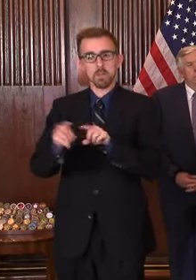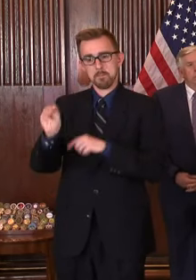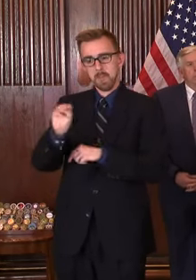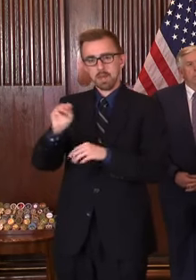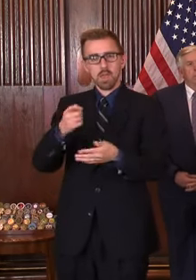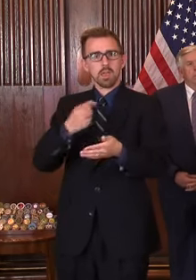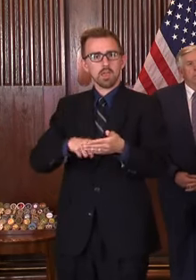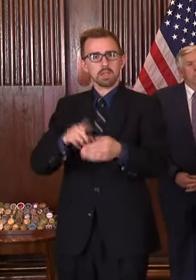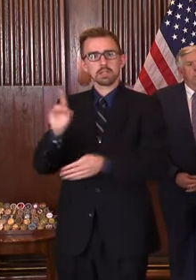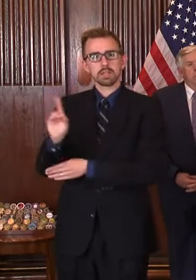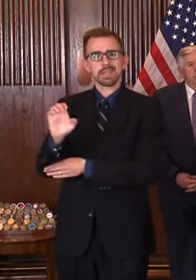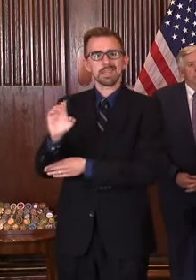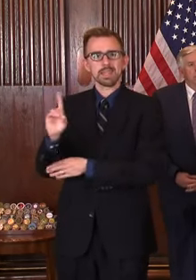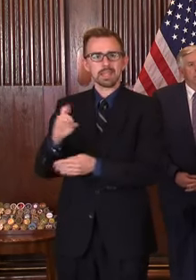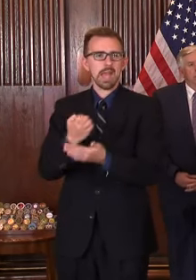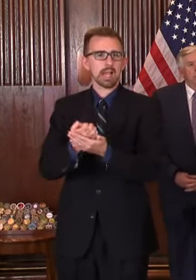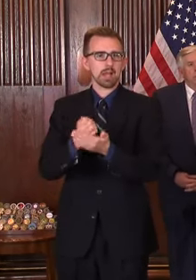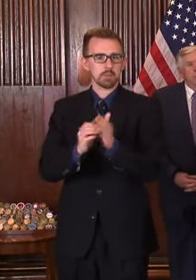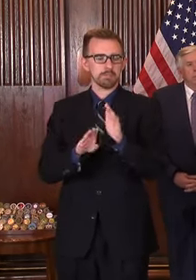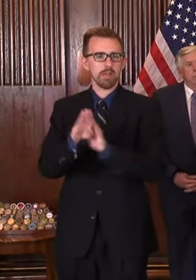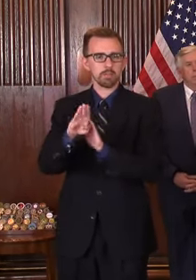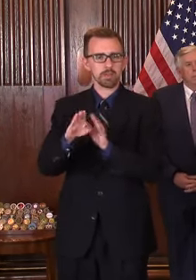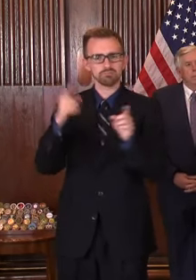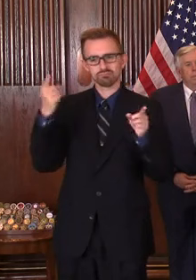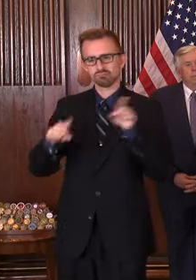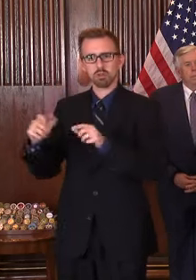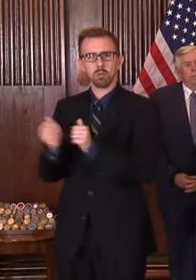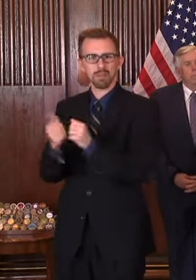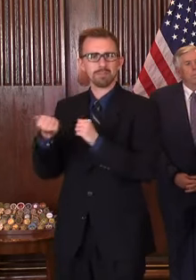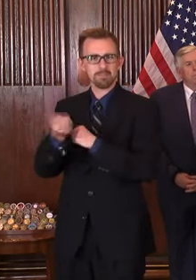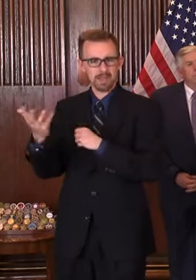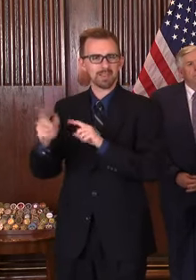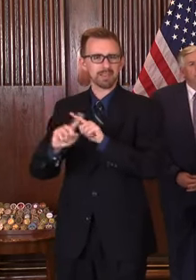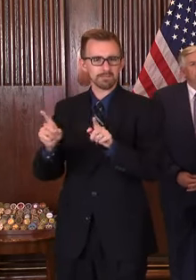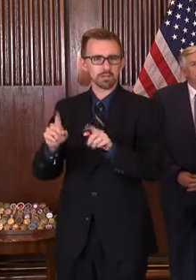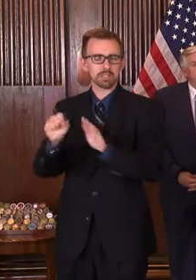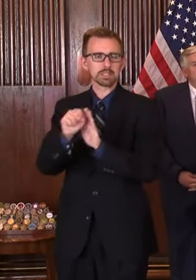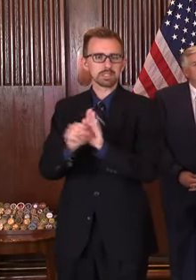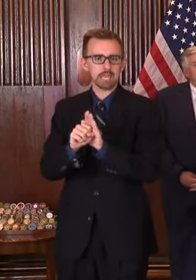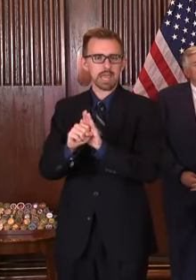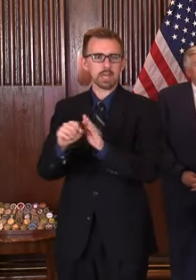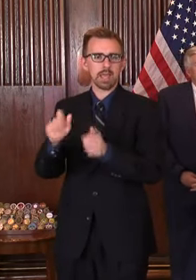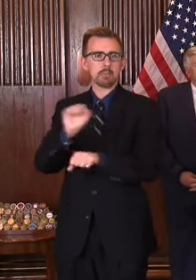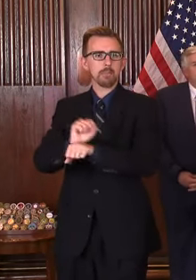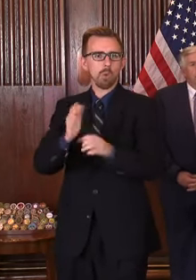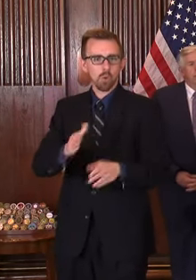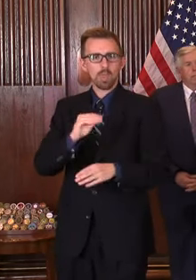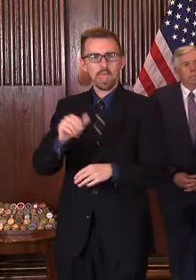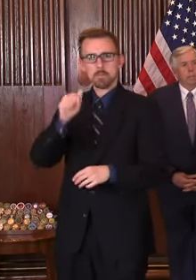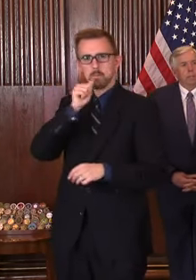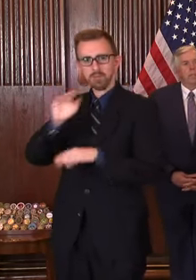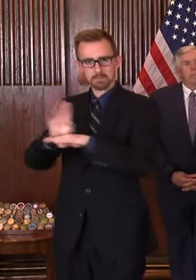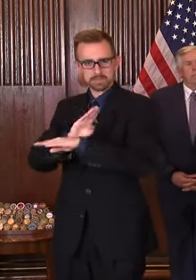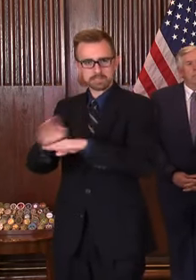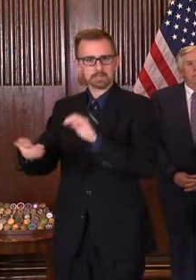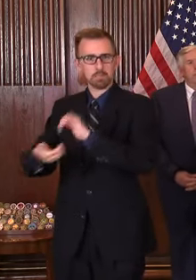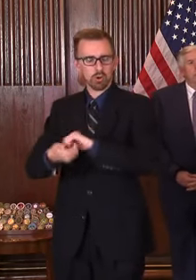of Economic Development, in consultation with a wide array of state government employees and private partners, has launched